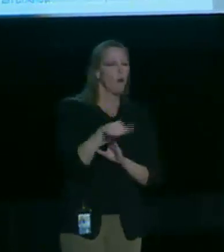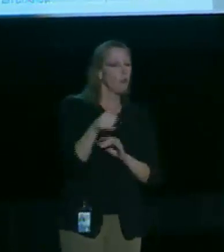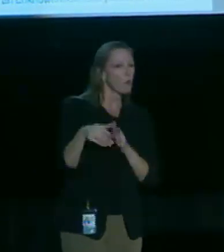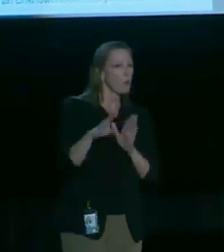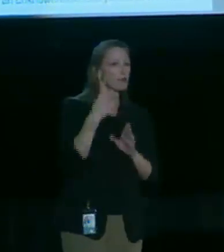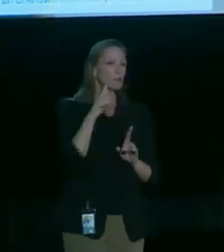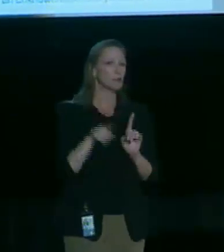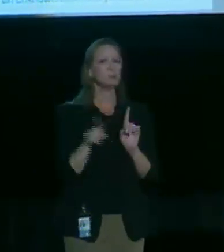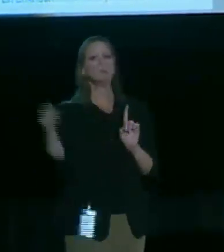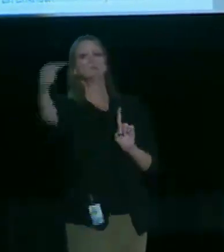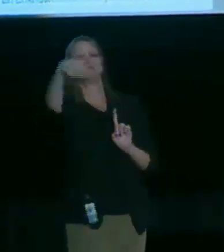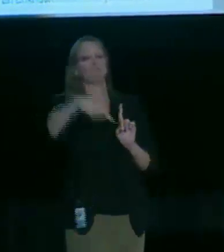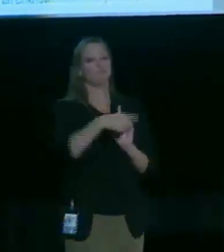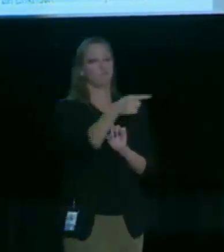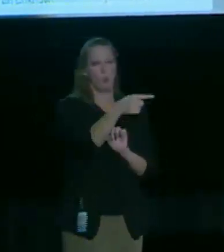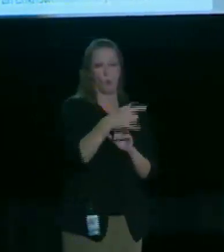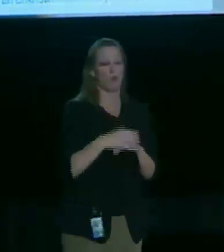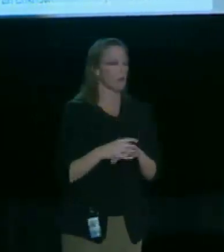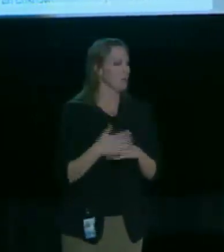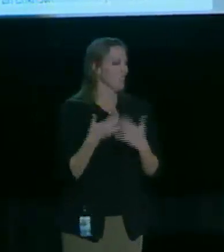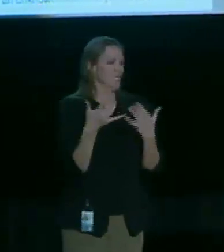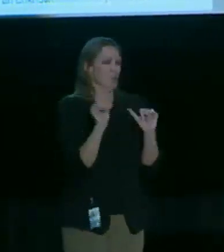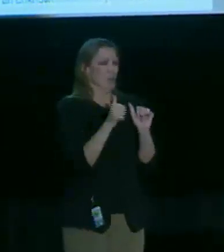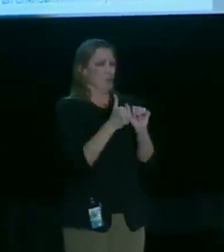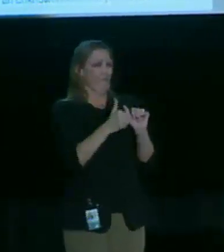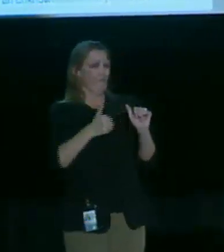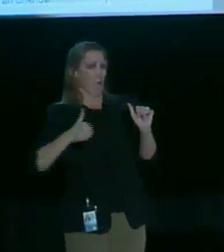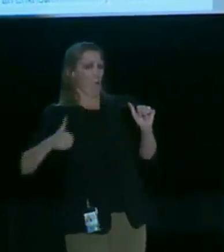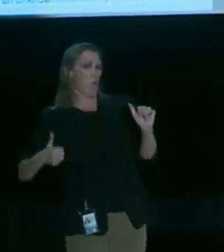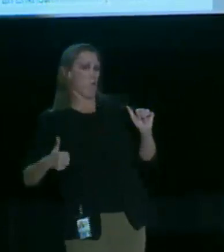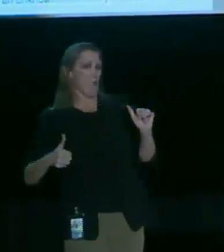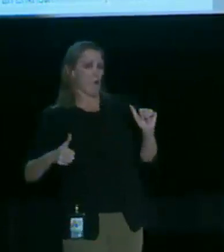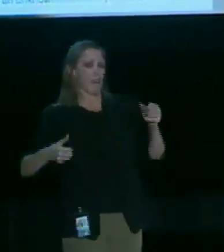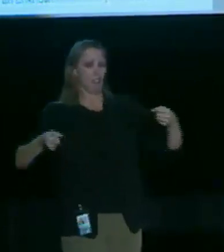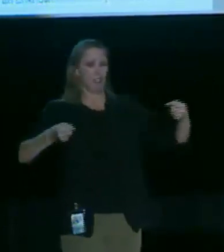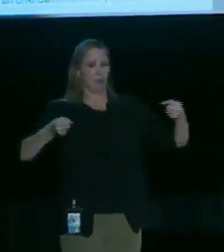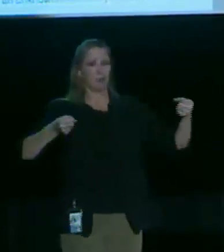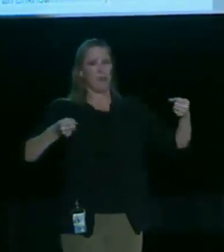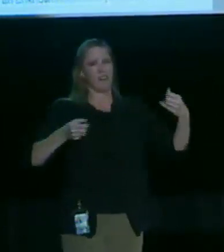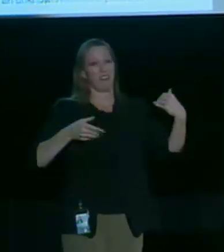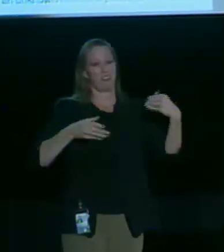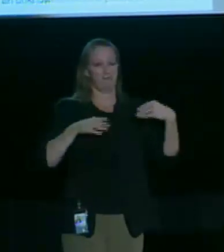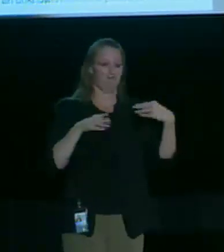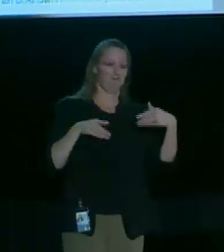want to stay as far away as possible from the truck routes,